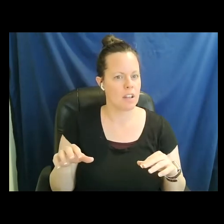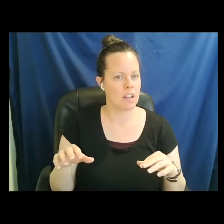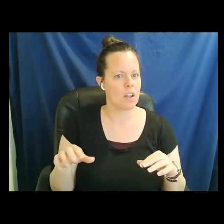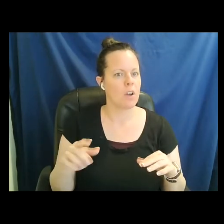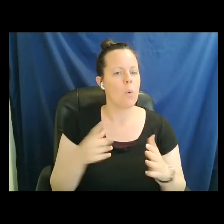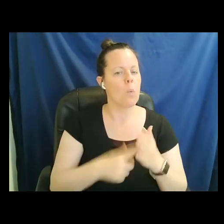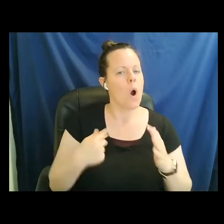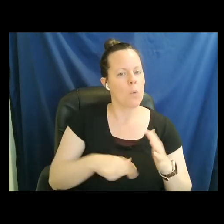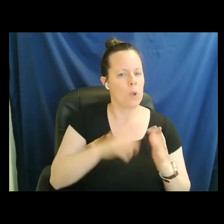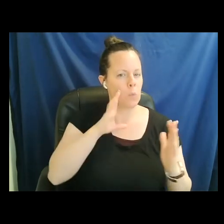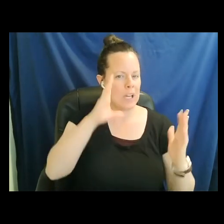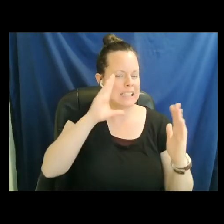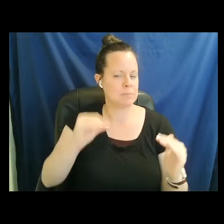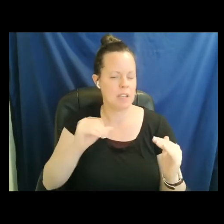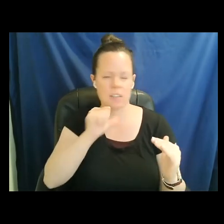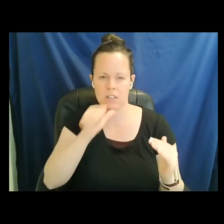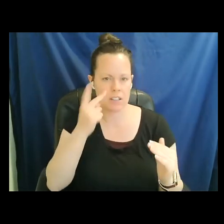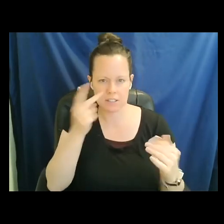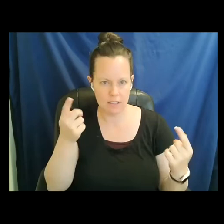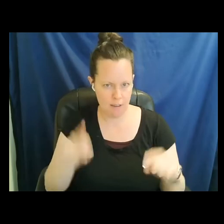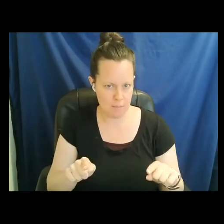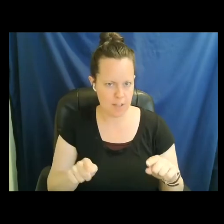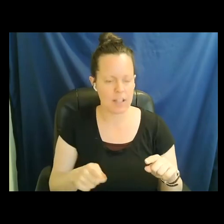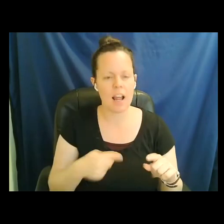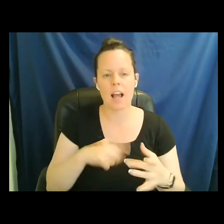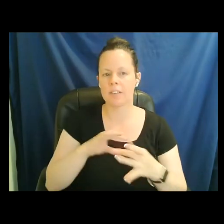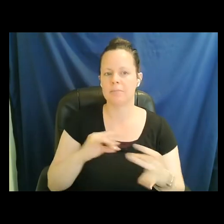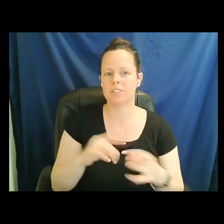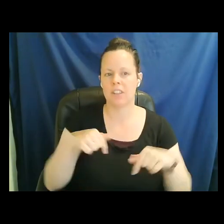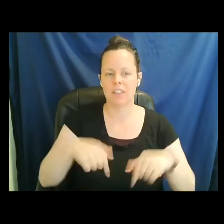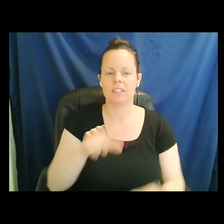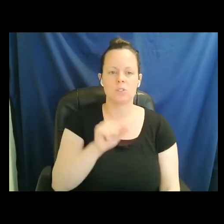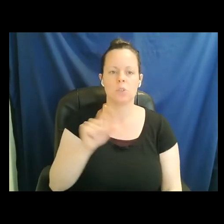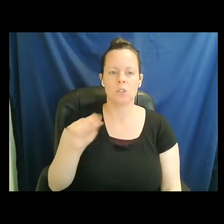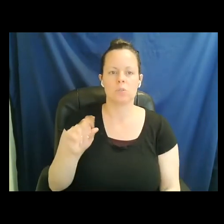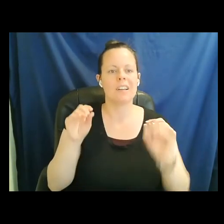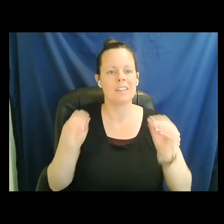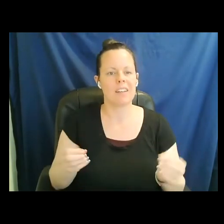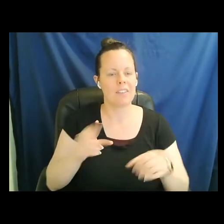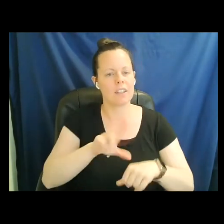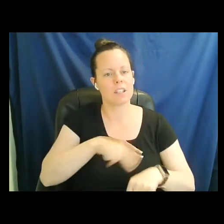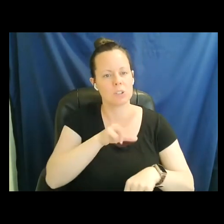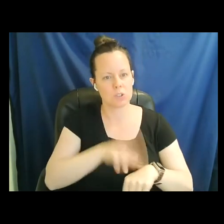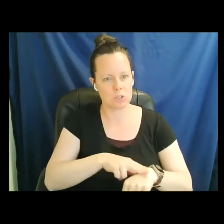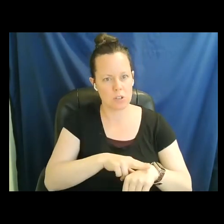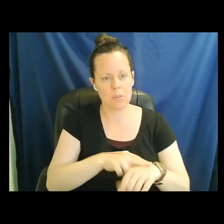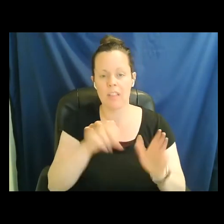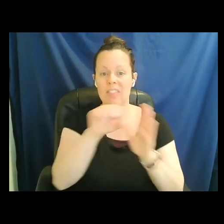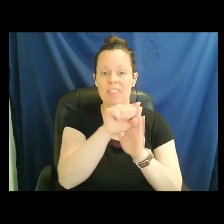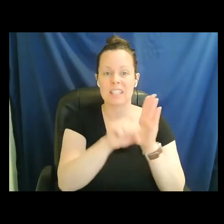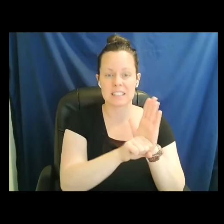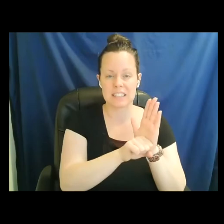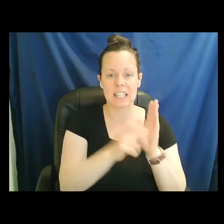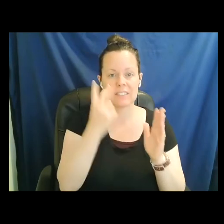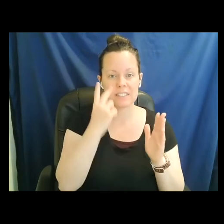be. Like Ed referred to, this is 2020, nothing is normal. The state has actually seen nearly